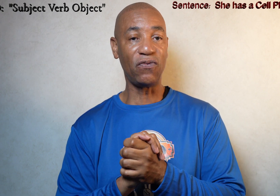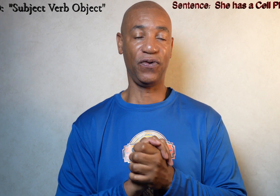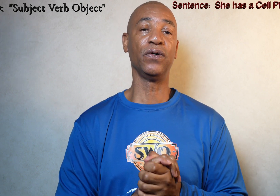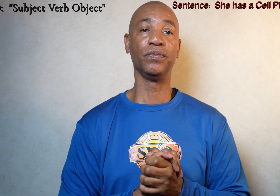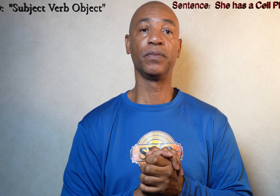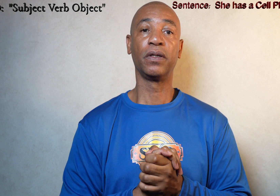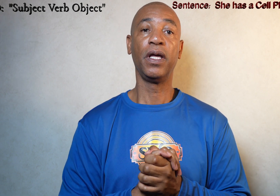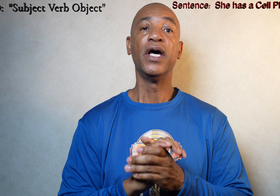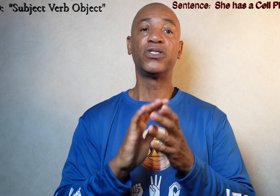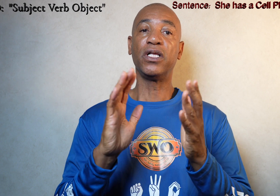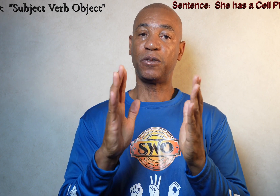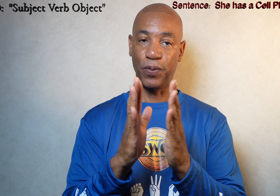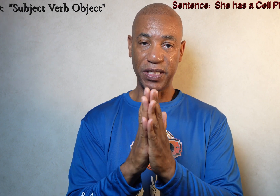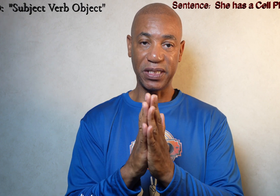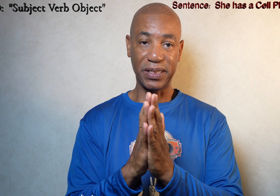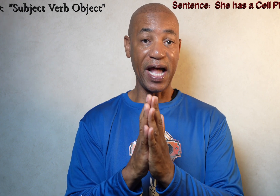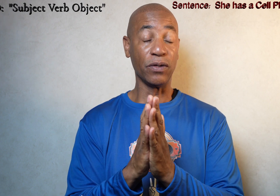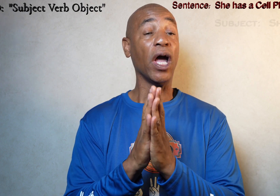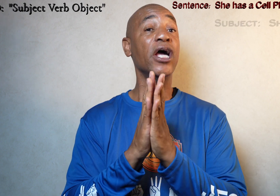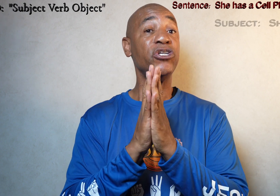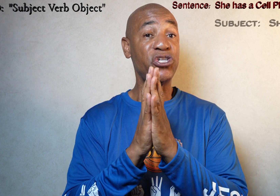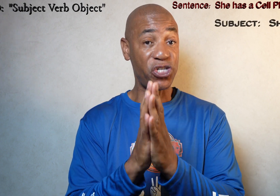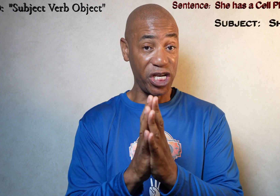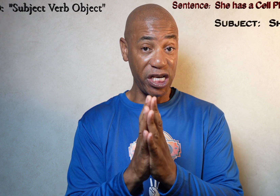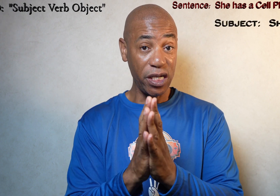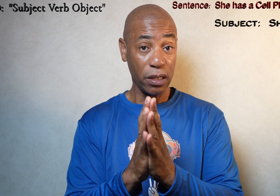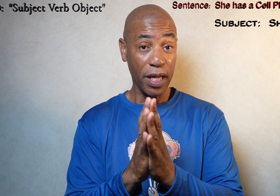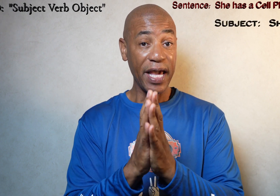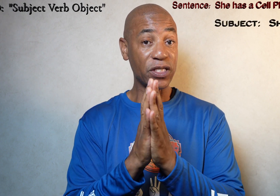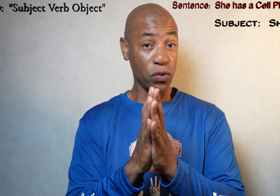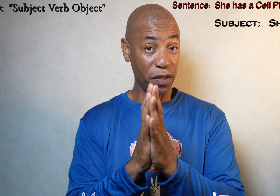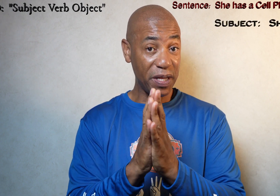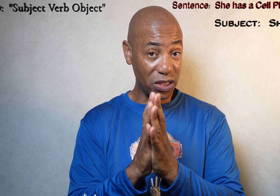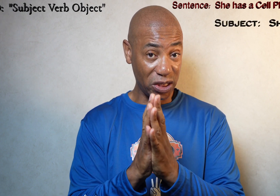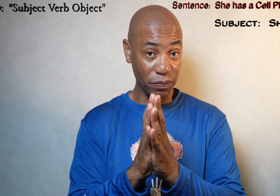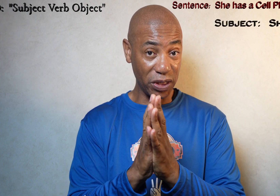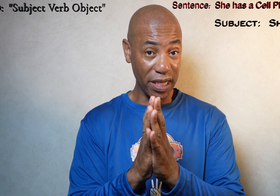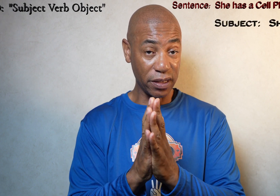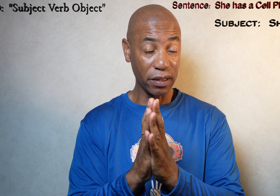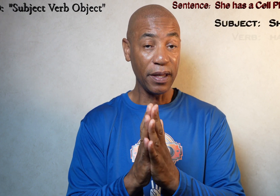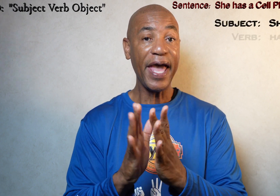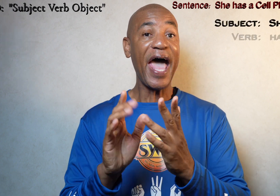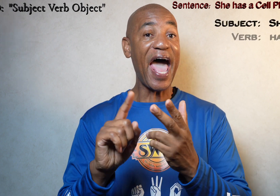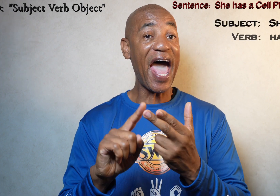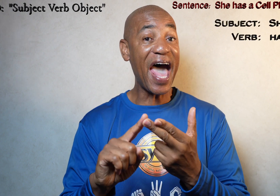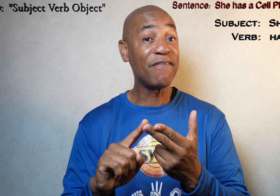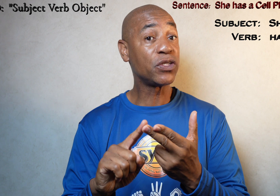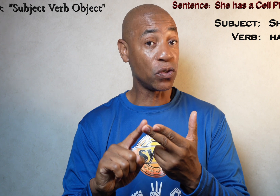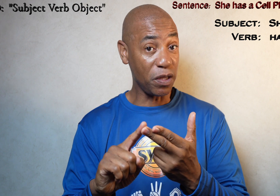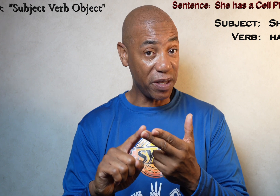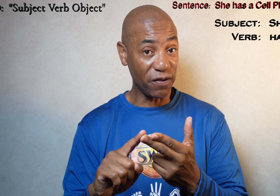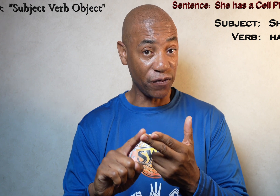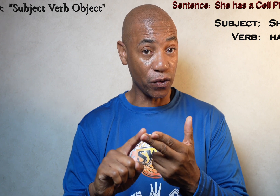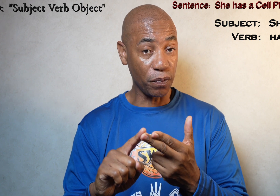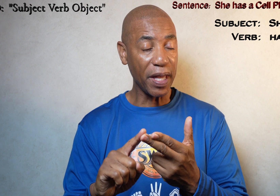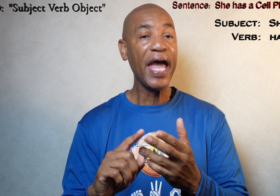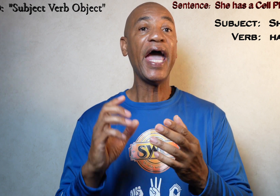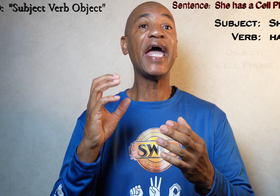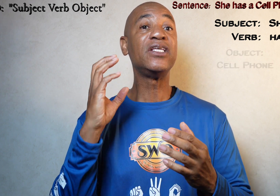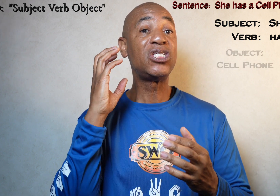phone. So let's break this down. She is going to be the subject, have is going to be the verb, and